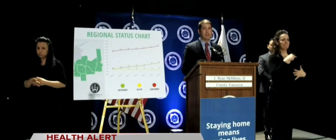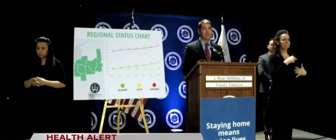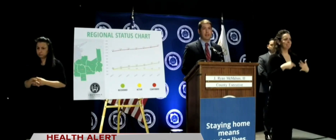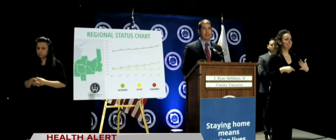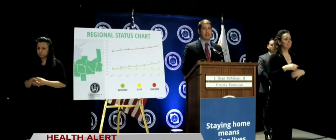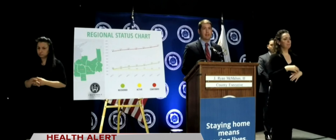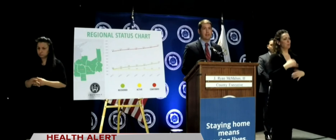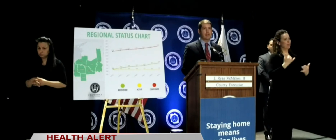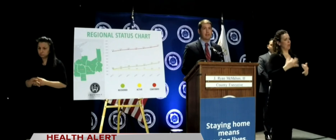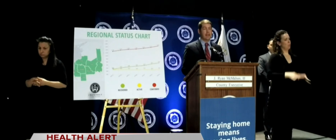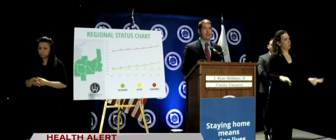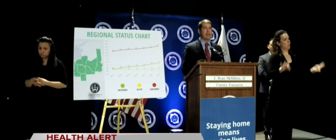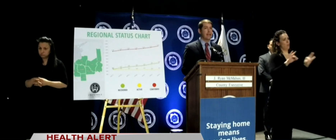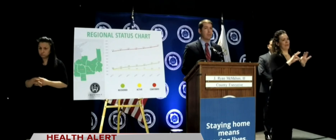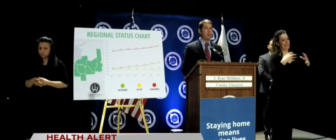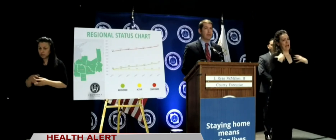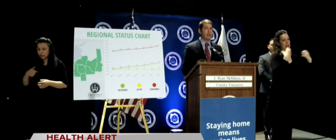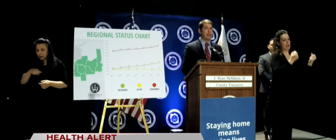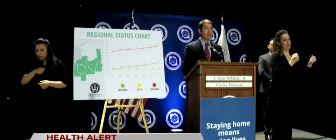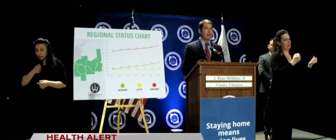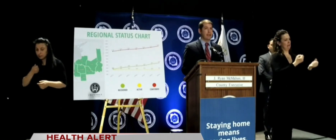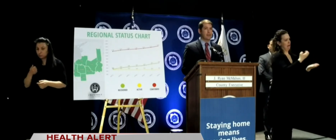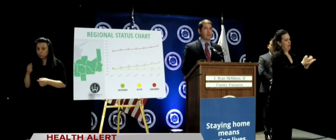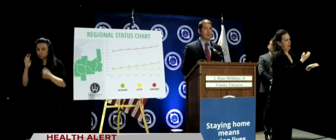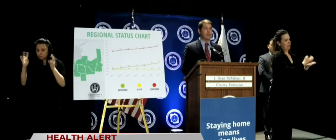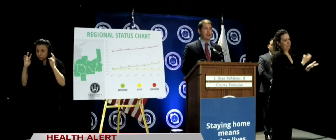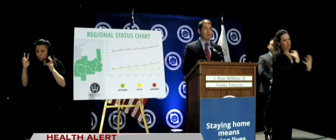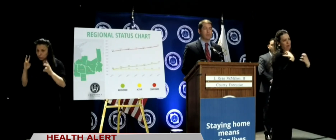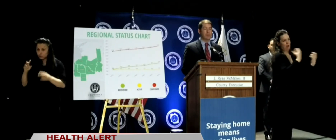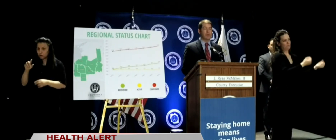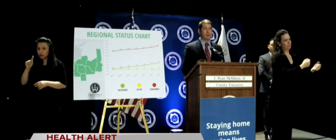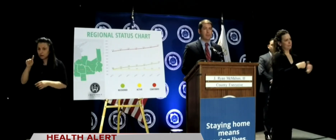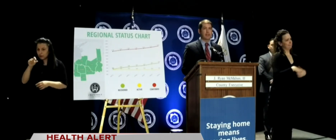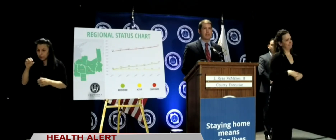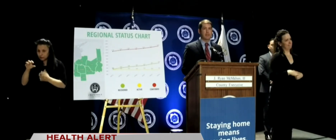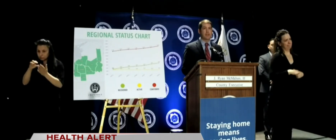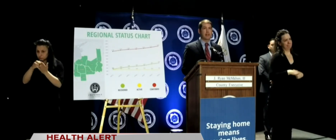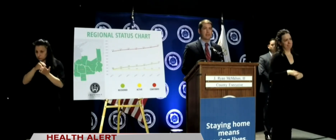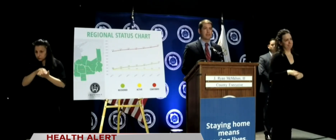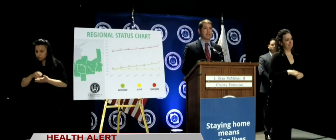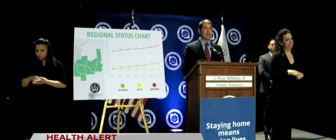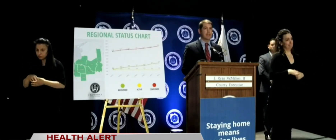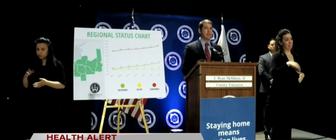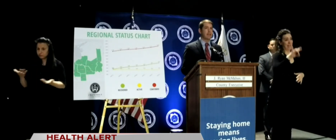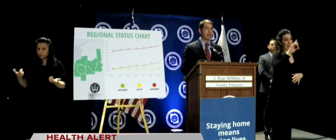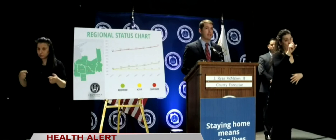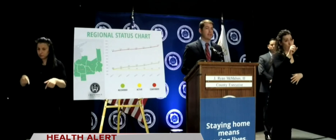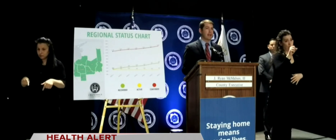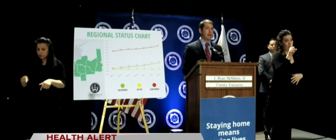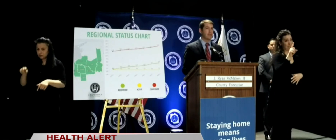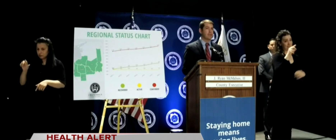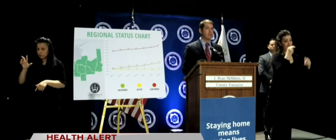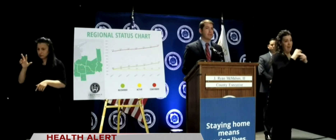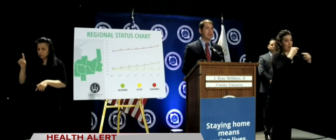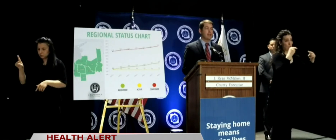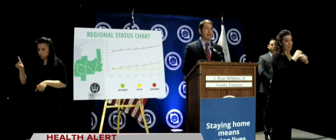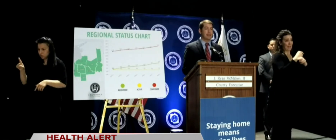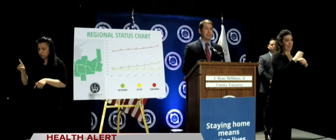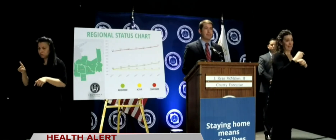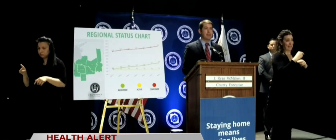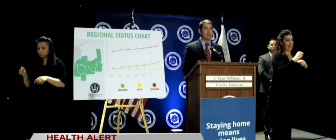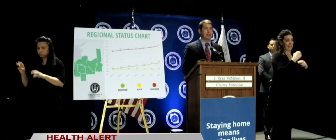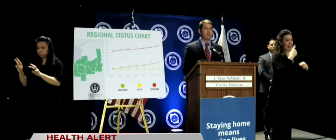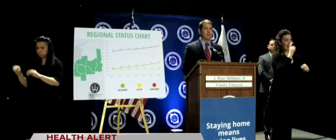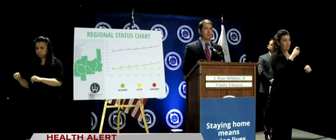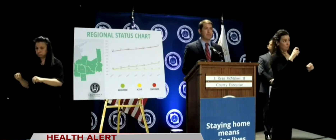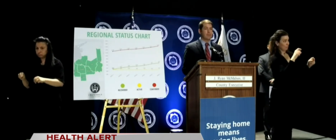more significant than 81. And so we're in the process of reaching out to the state to re-engage in that conversation,